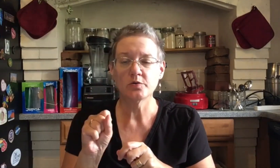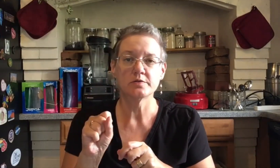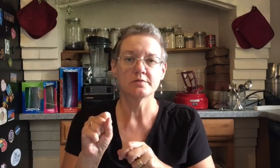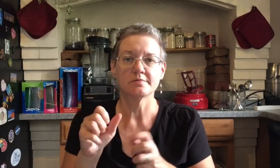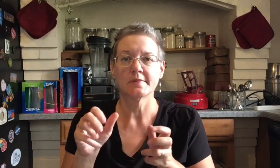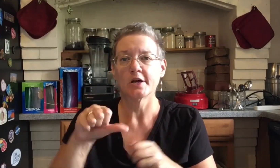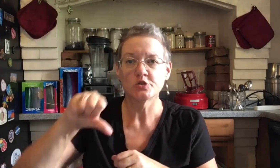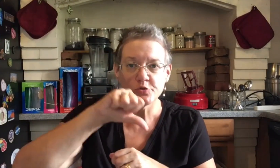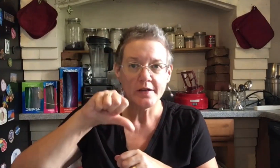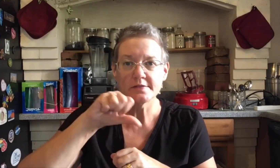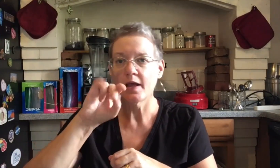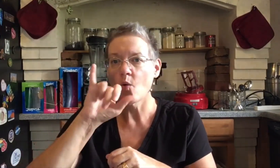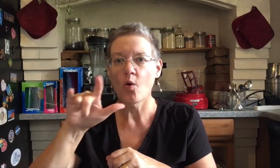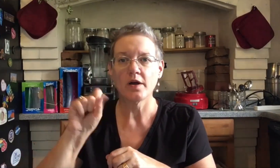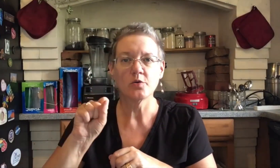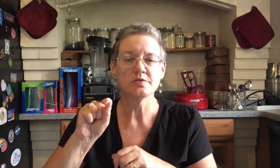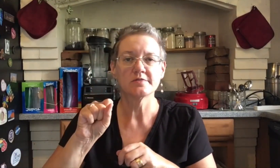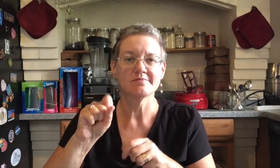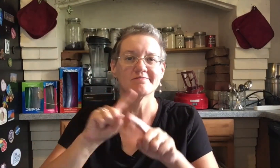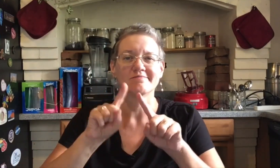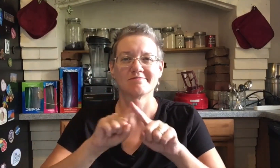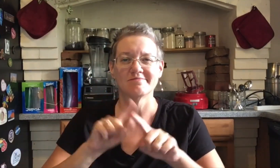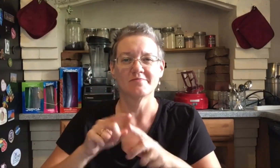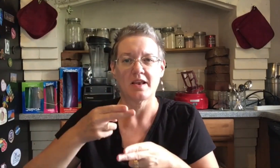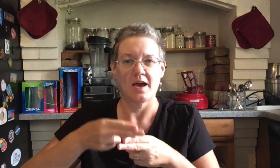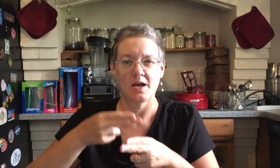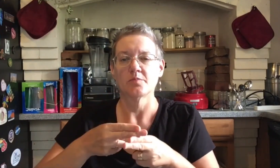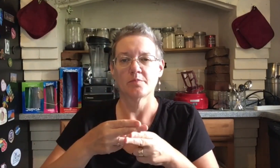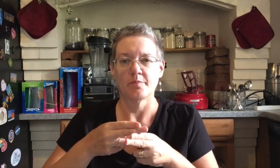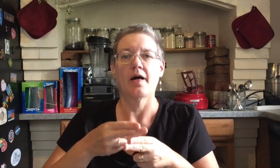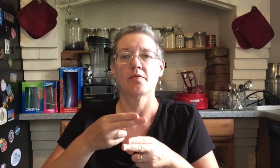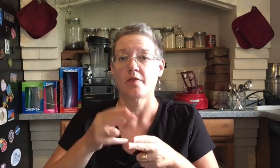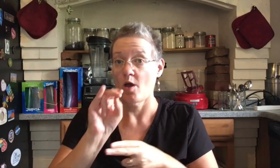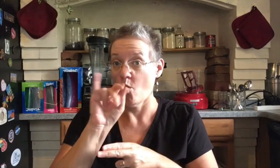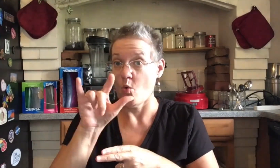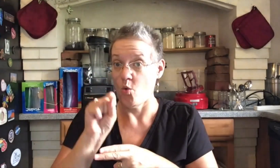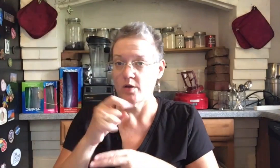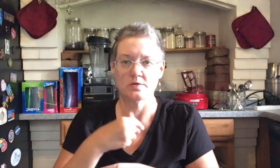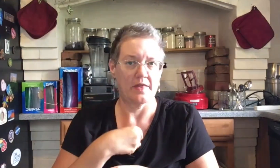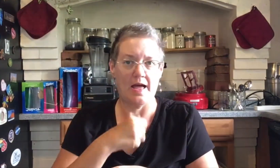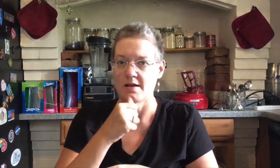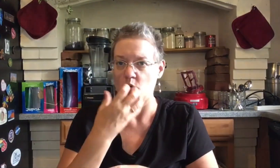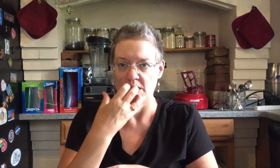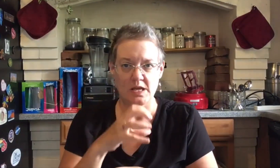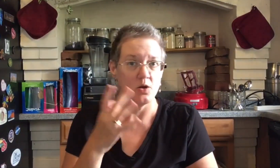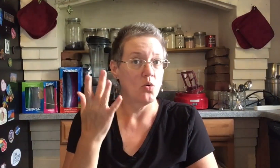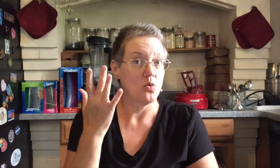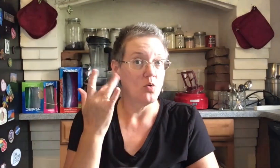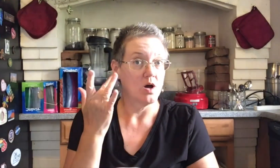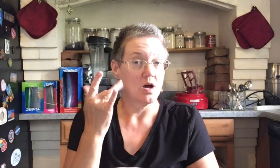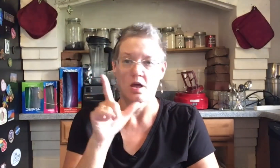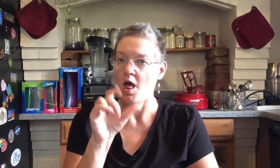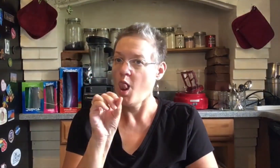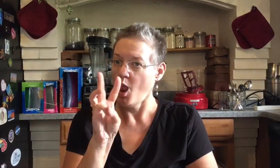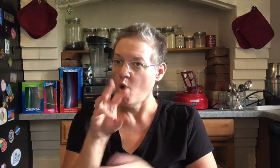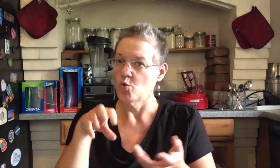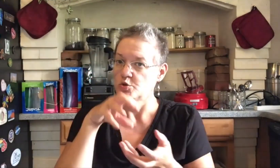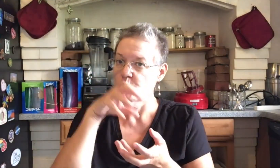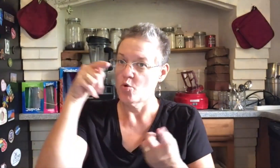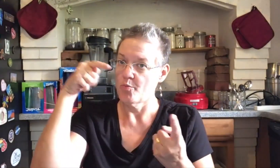garnish oils, dressing oils, and different names I have for them. These oils are the ones that I don't heat